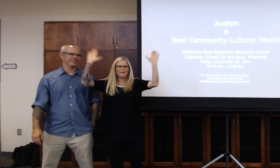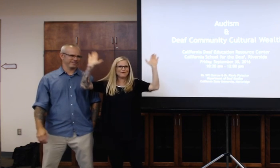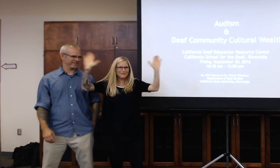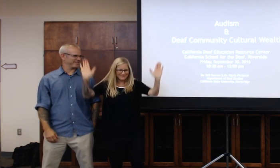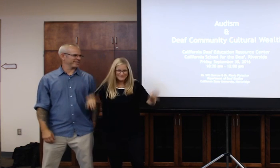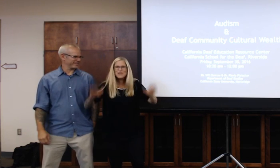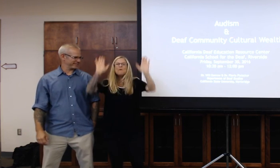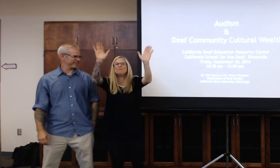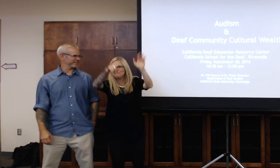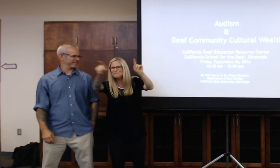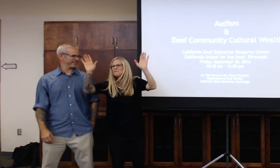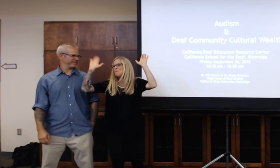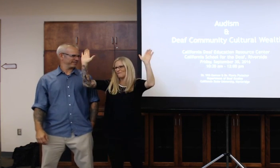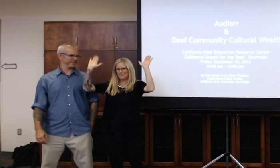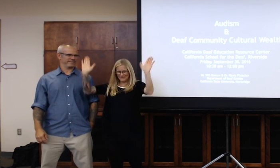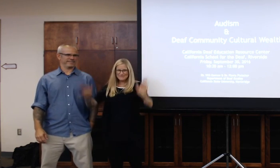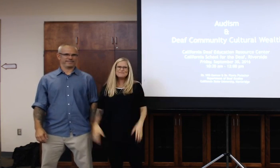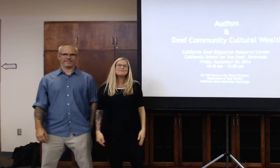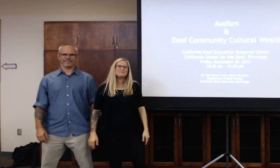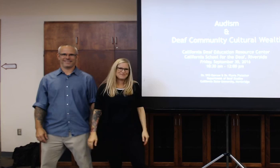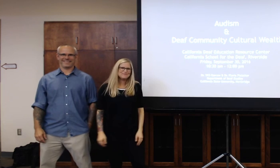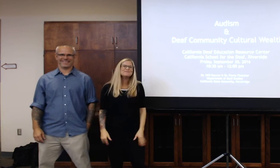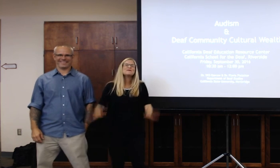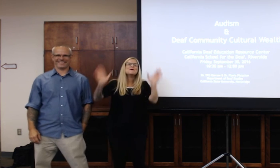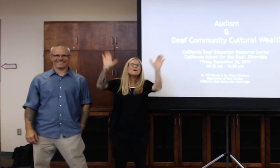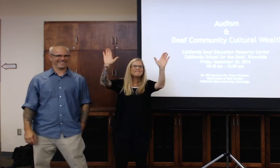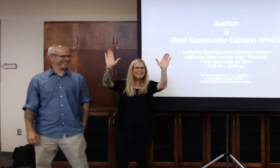Wonderful. Fantastic.